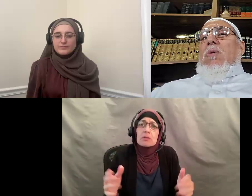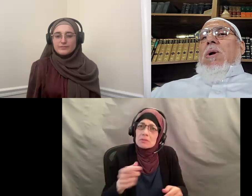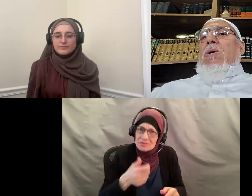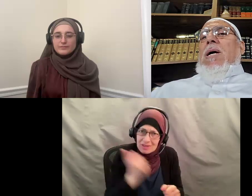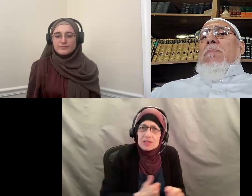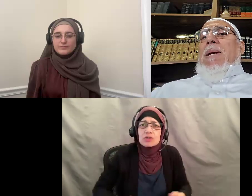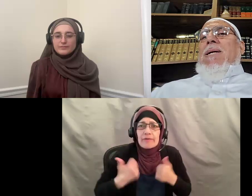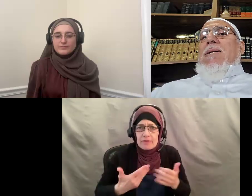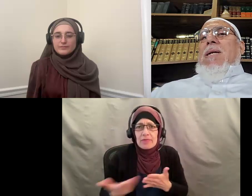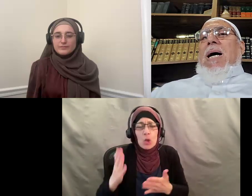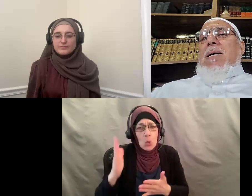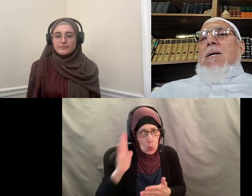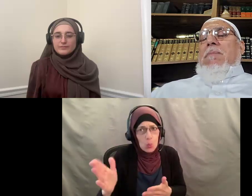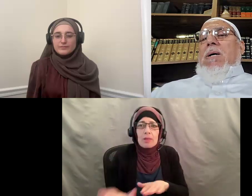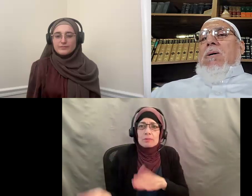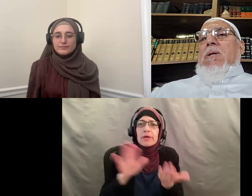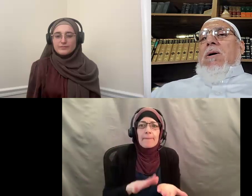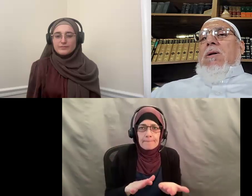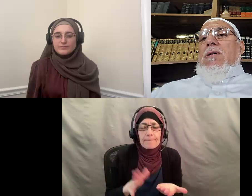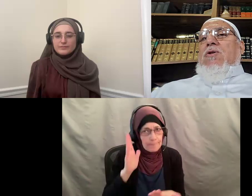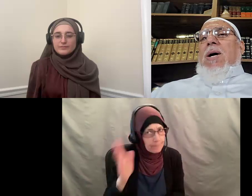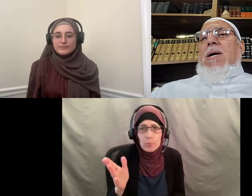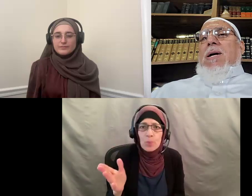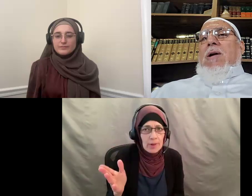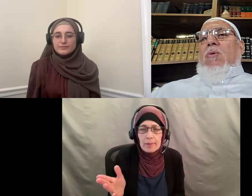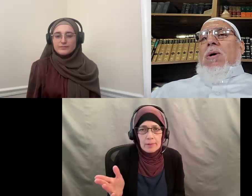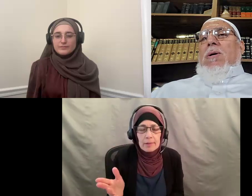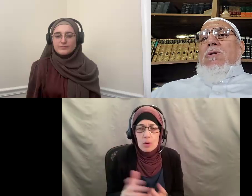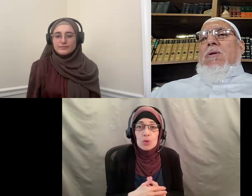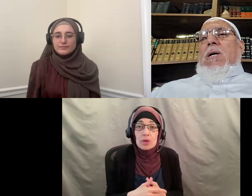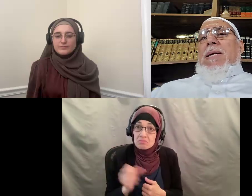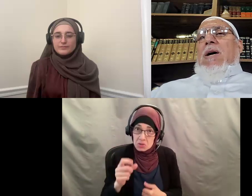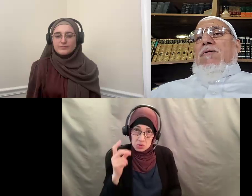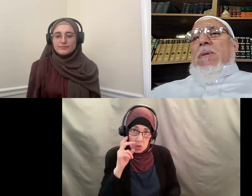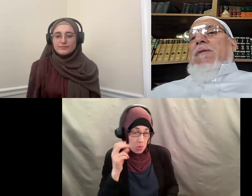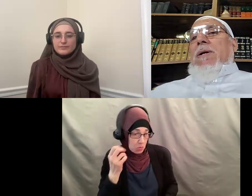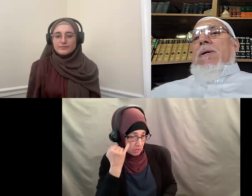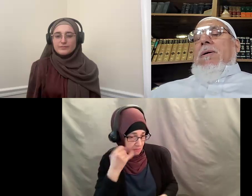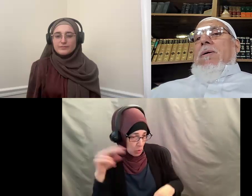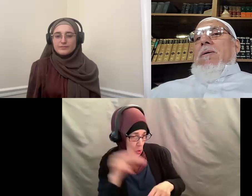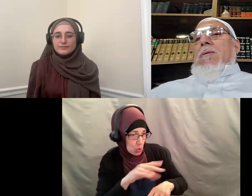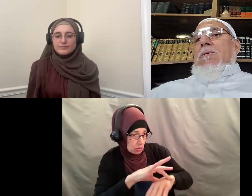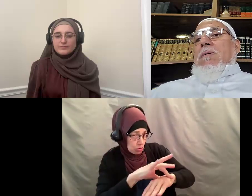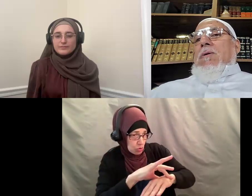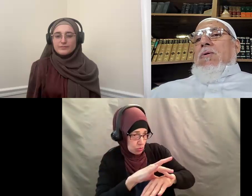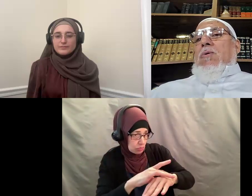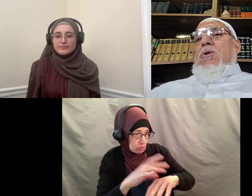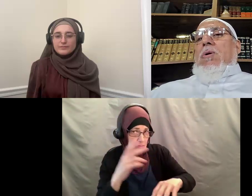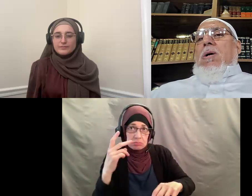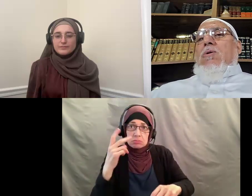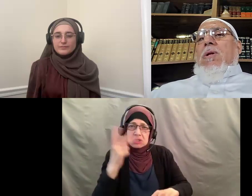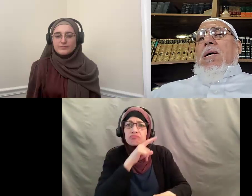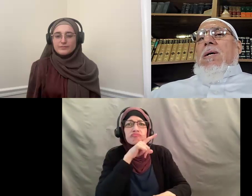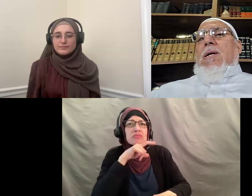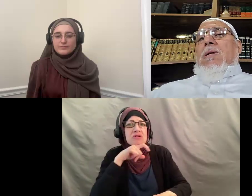So when we look at plants dying because the earth is dry and water is not coming down from heaven, we